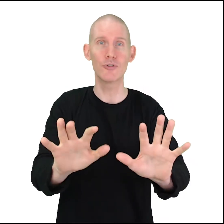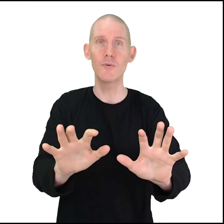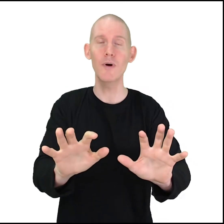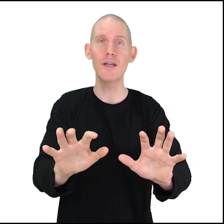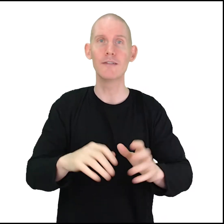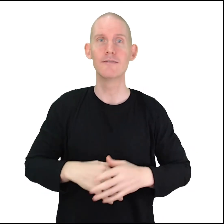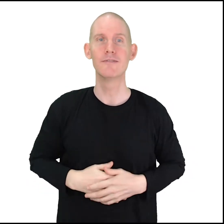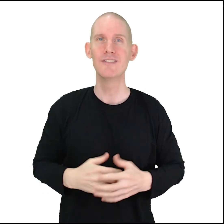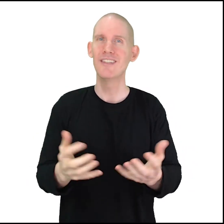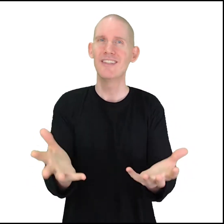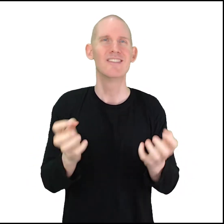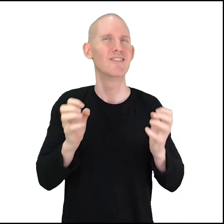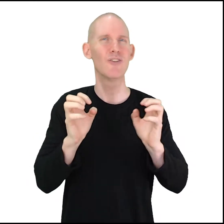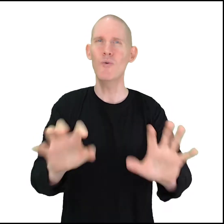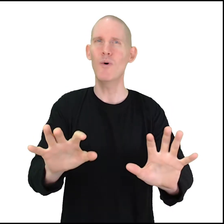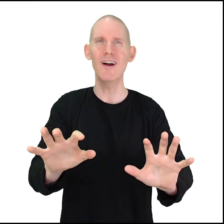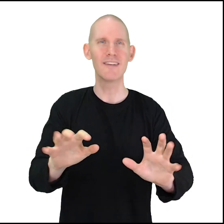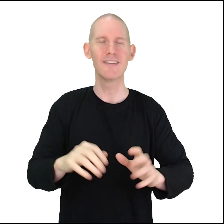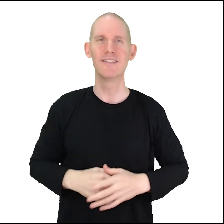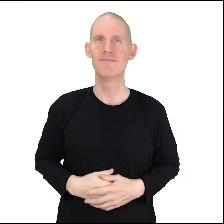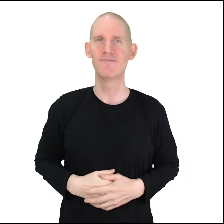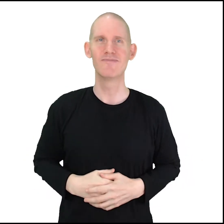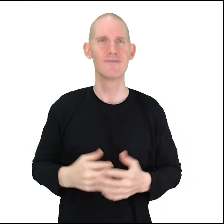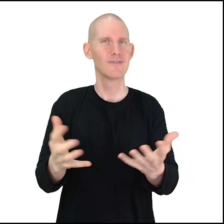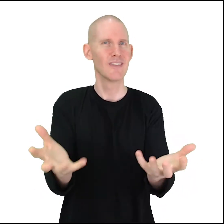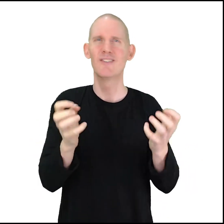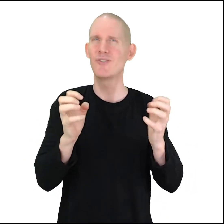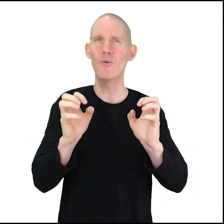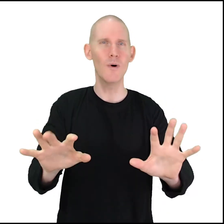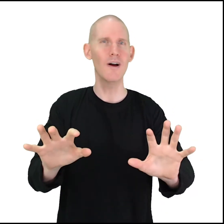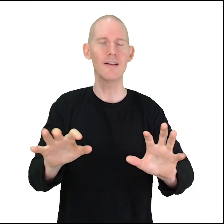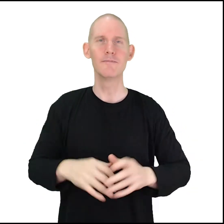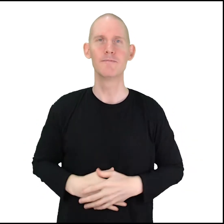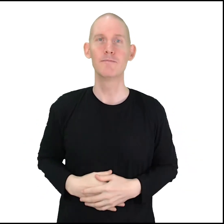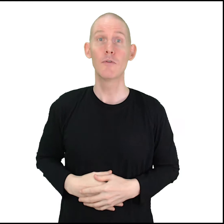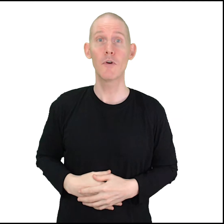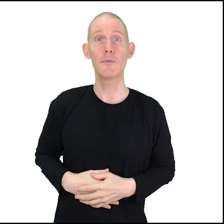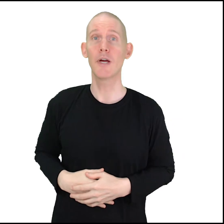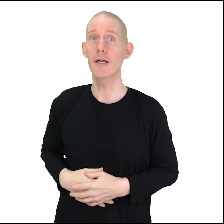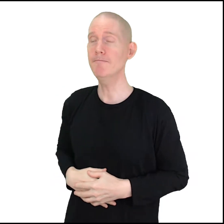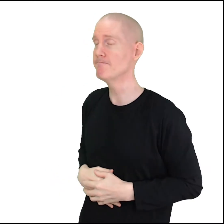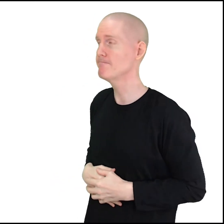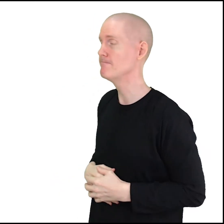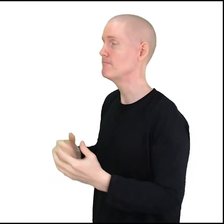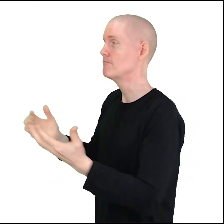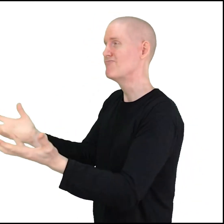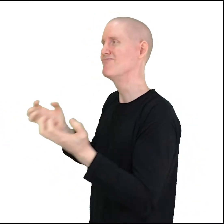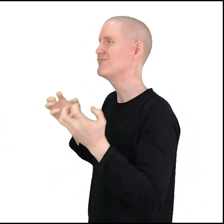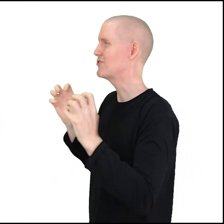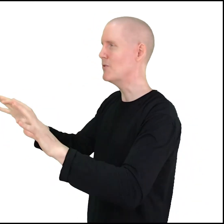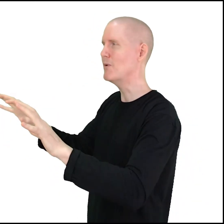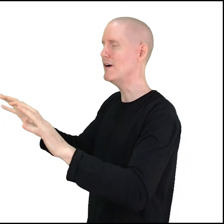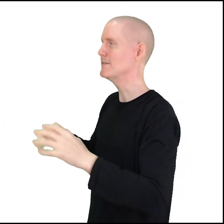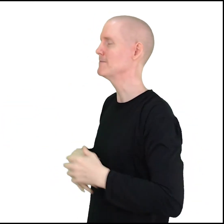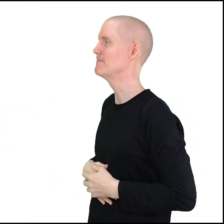away. Don't want. Don't want. From the side. Don't want.